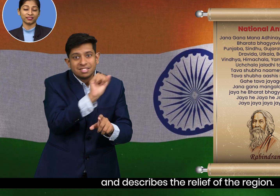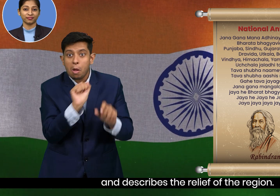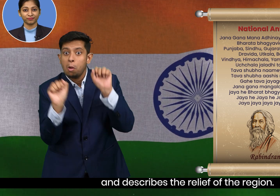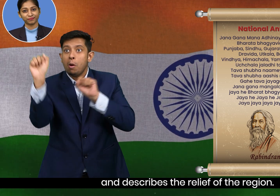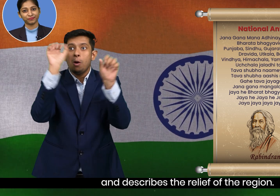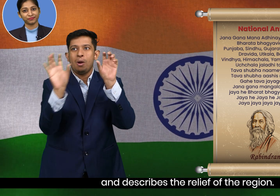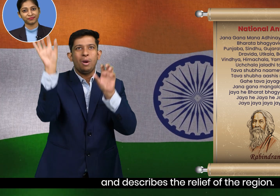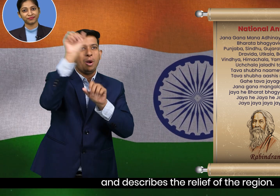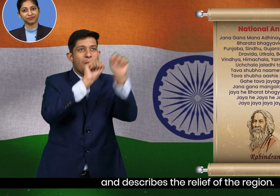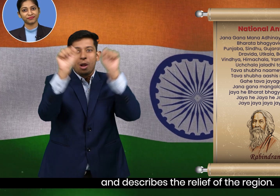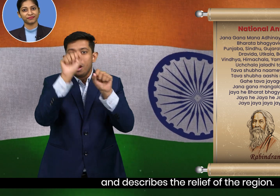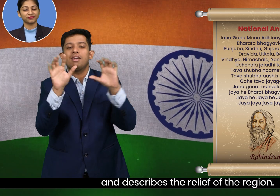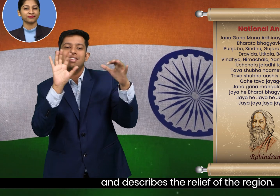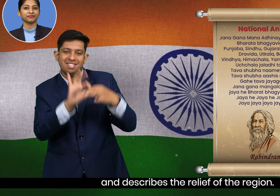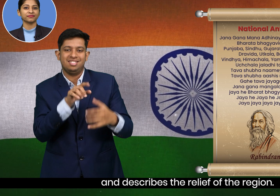region.